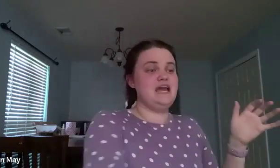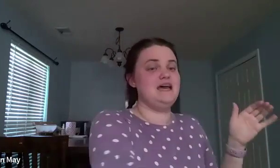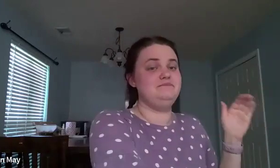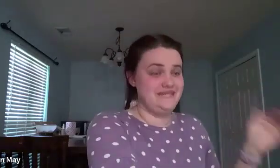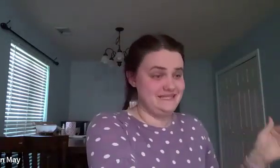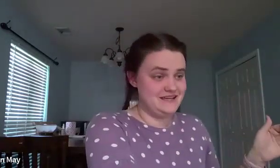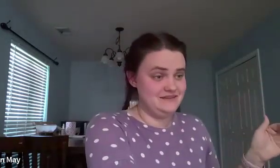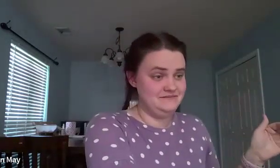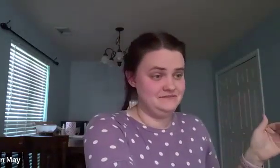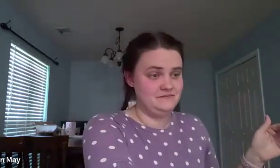had pizza,